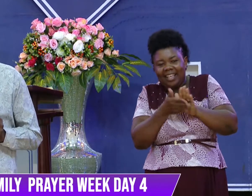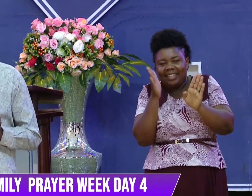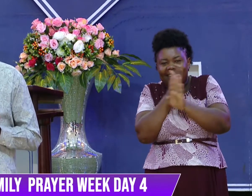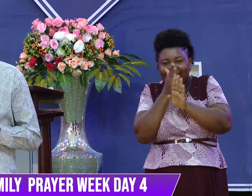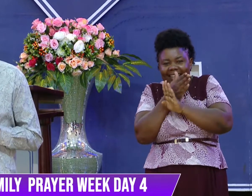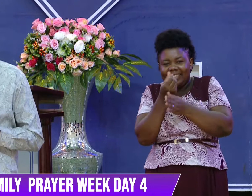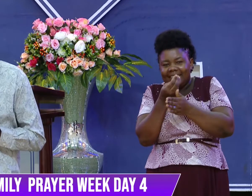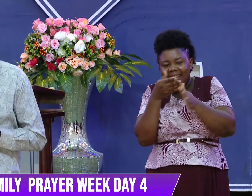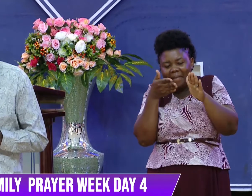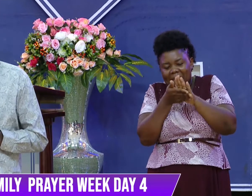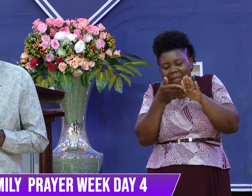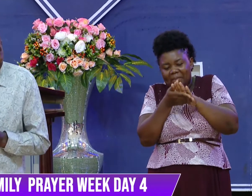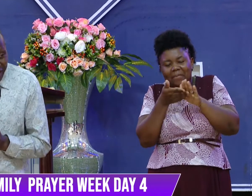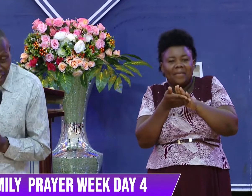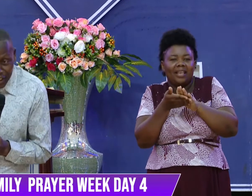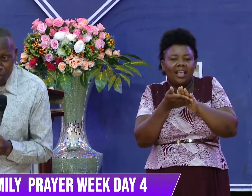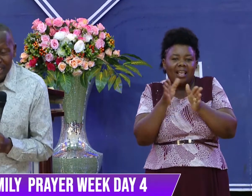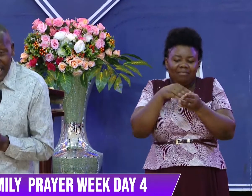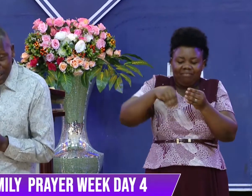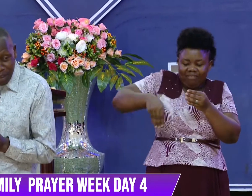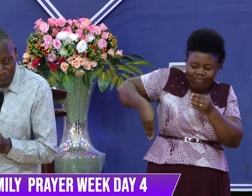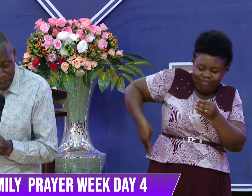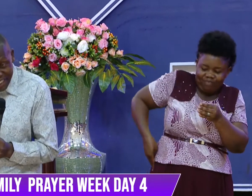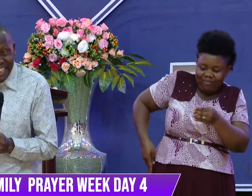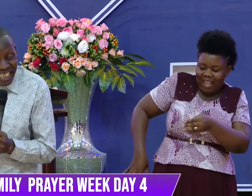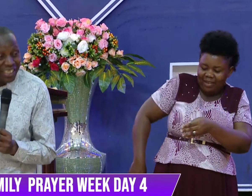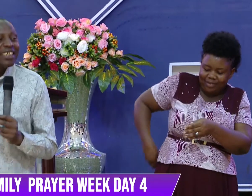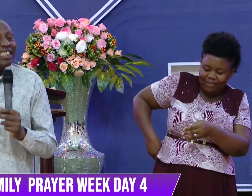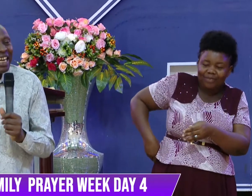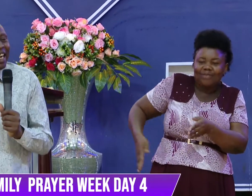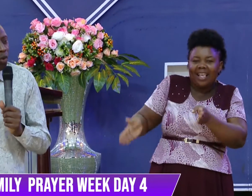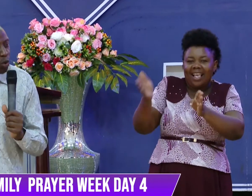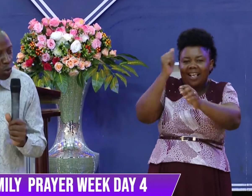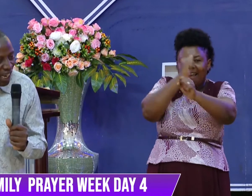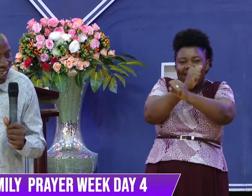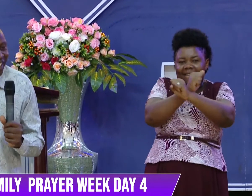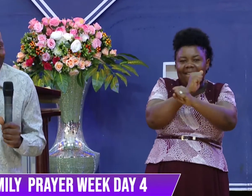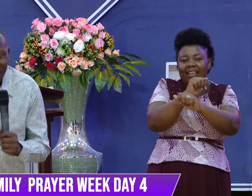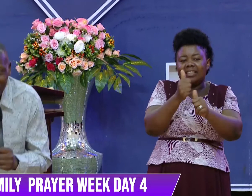They put it in the far deep. Of what?